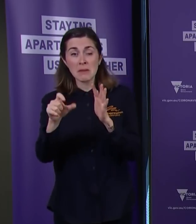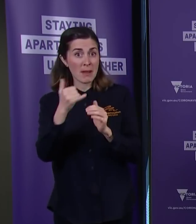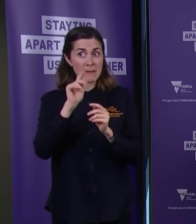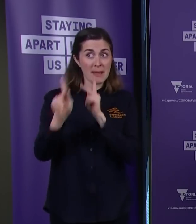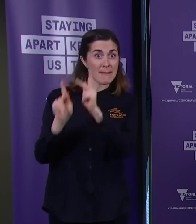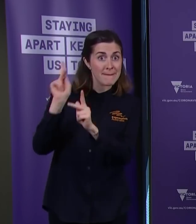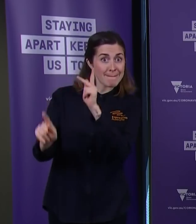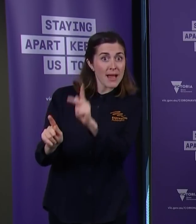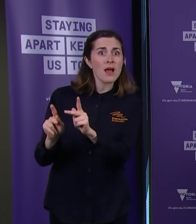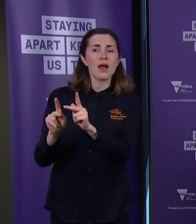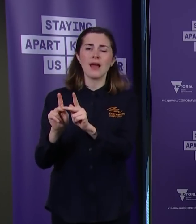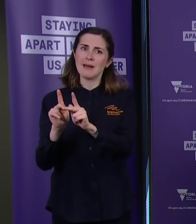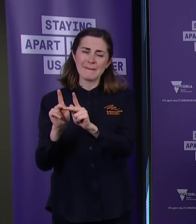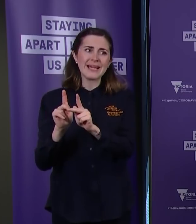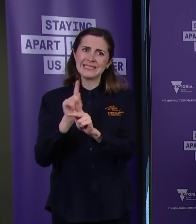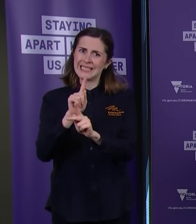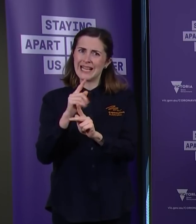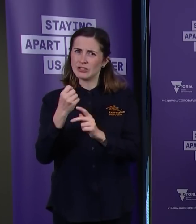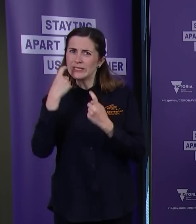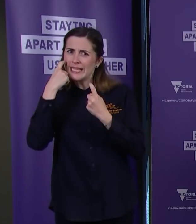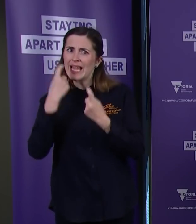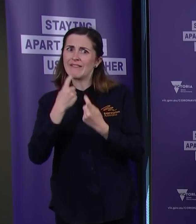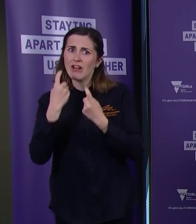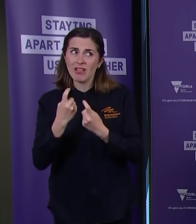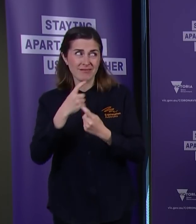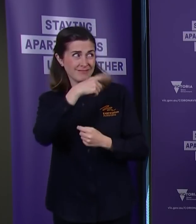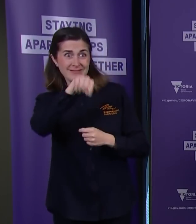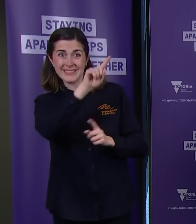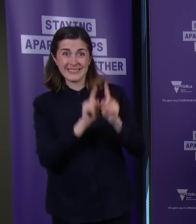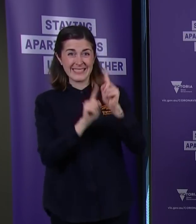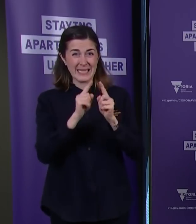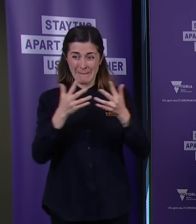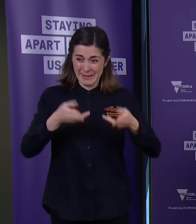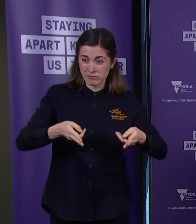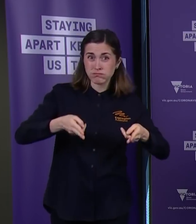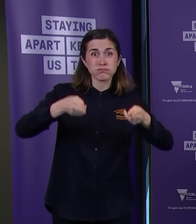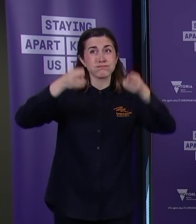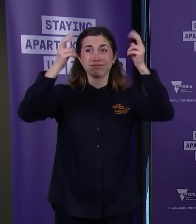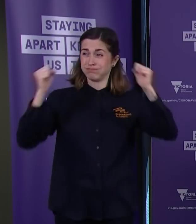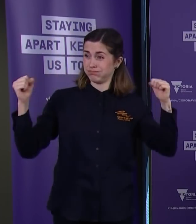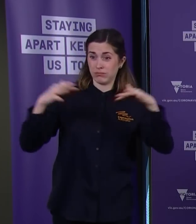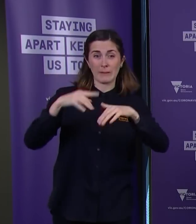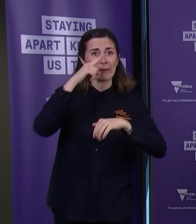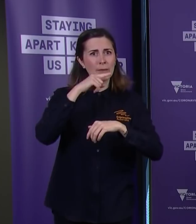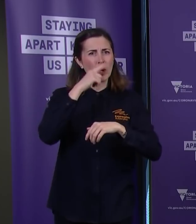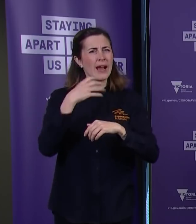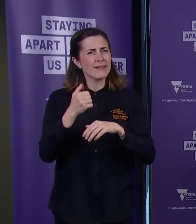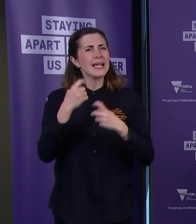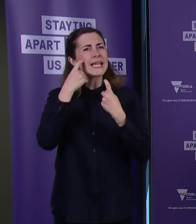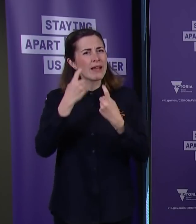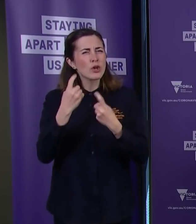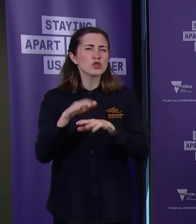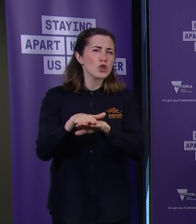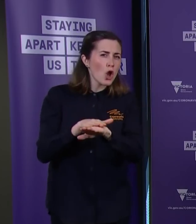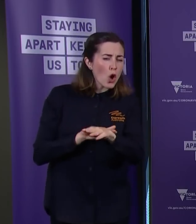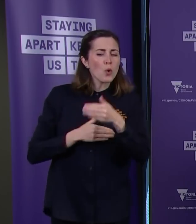an economic activity by virtue of return to work, especially here in the CBD, and that should be a consideration, but it has to be safe and